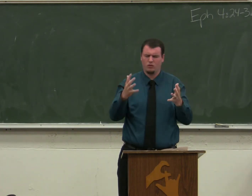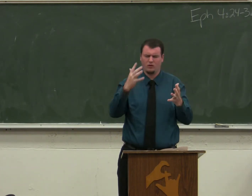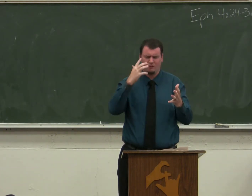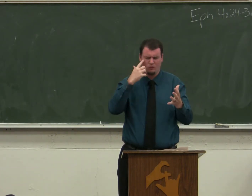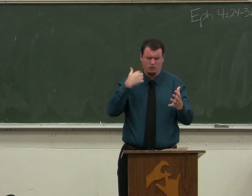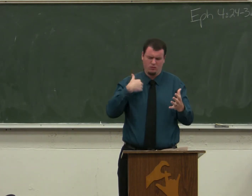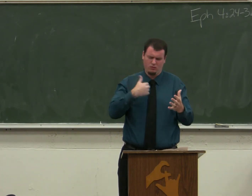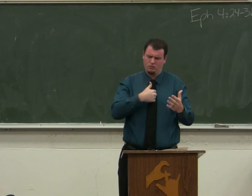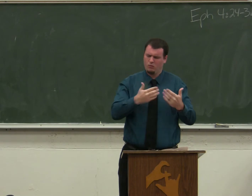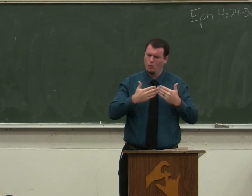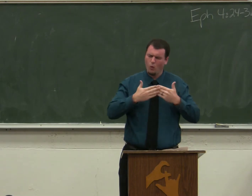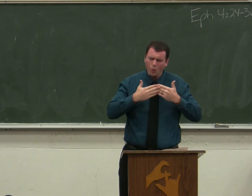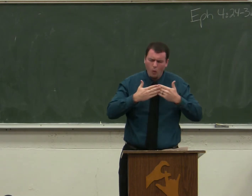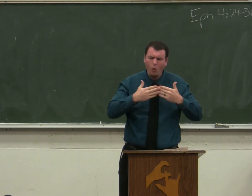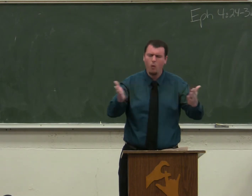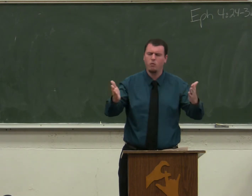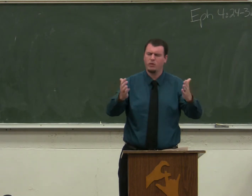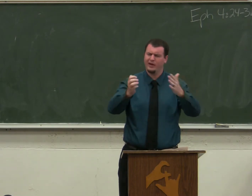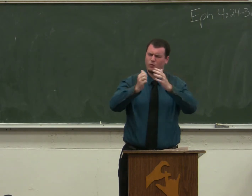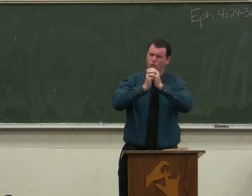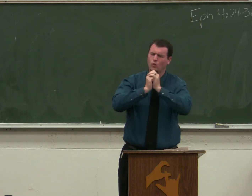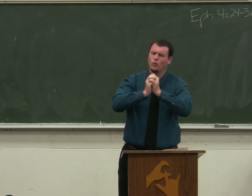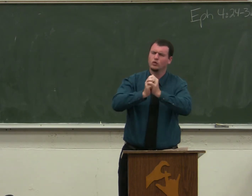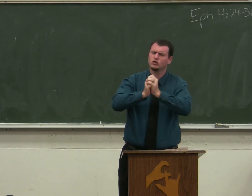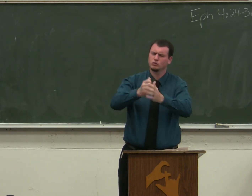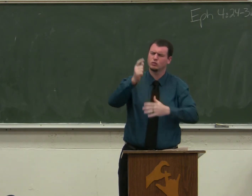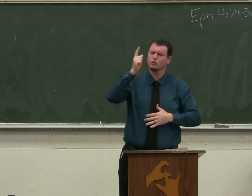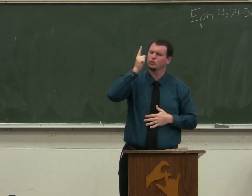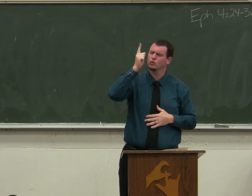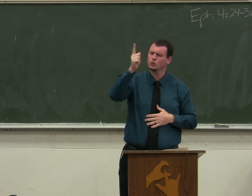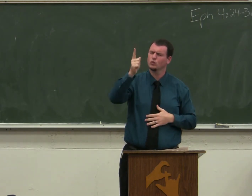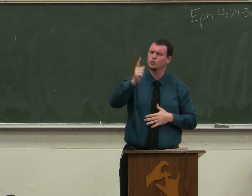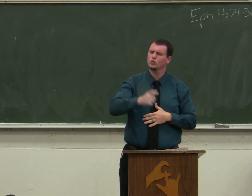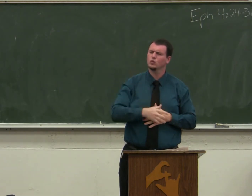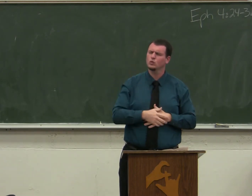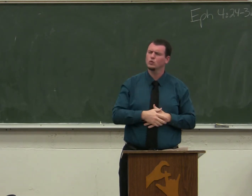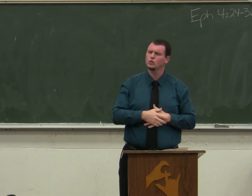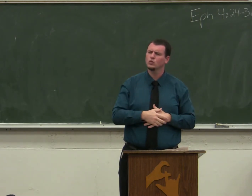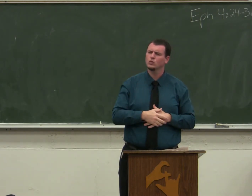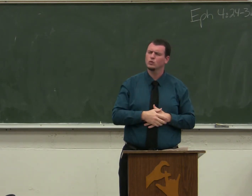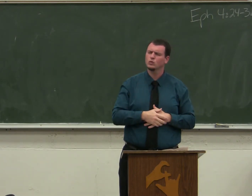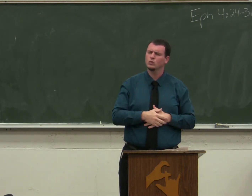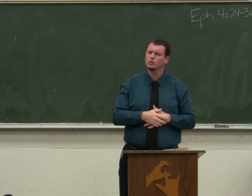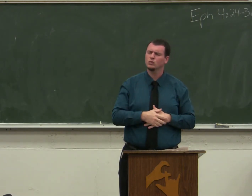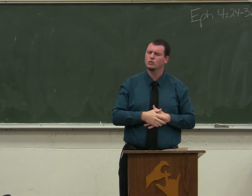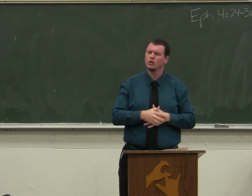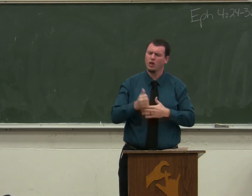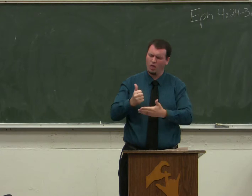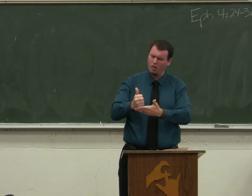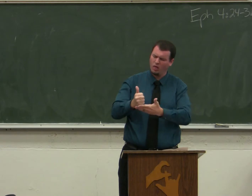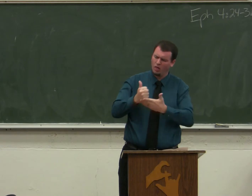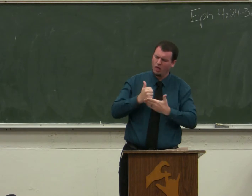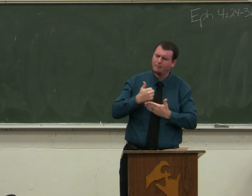Thank you so much that we are open to worship you here, Lord.